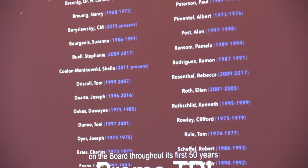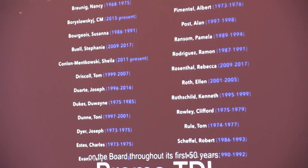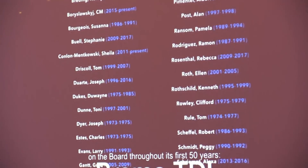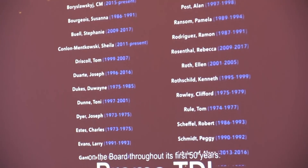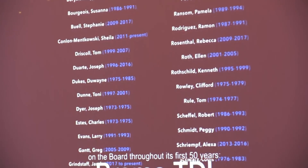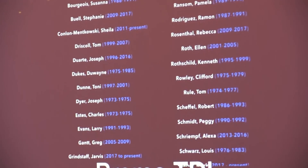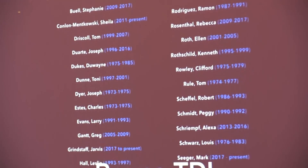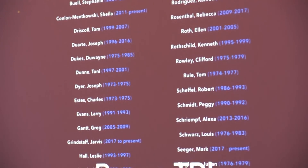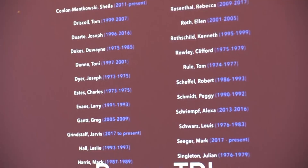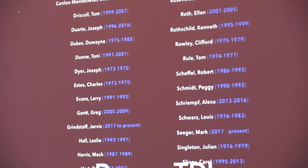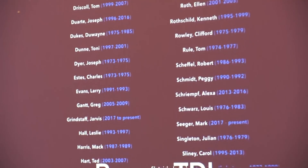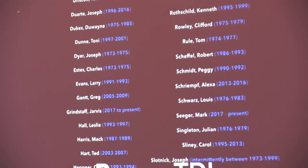years.